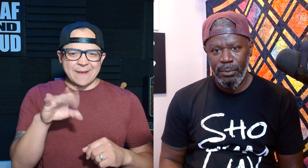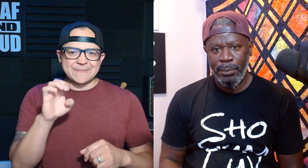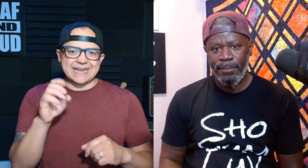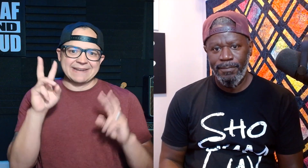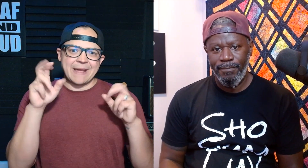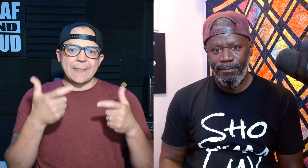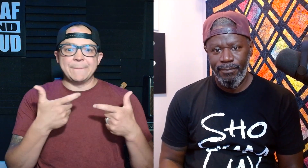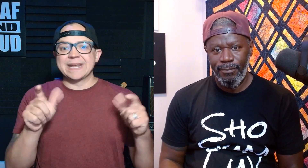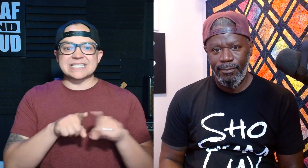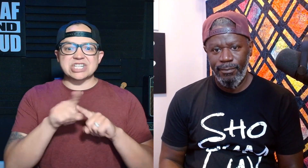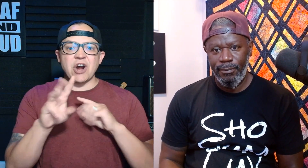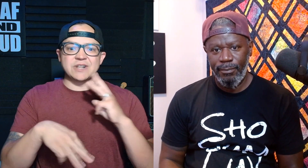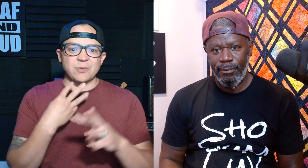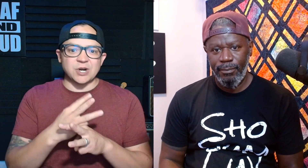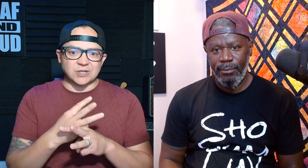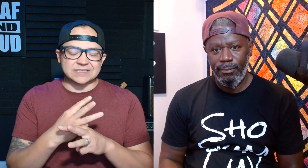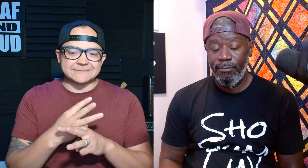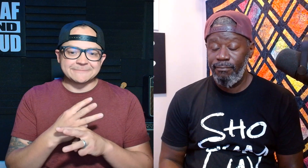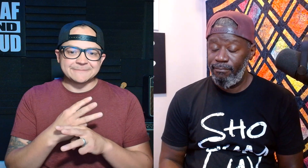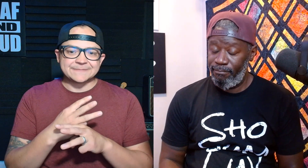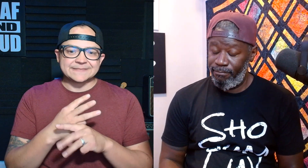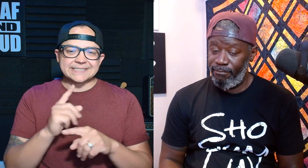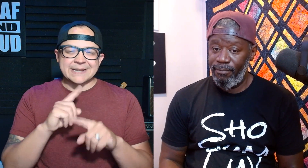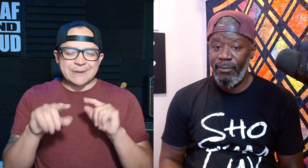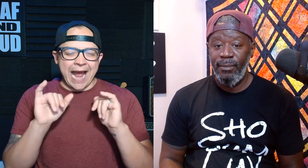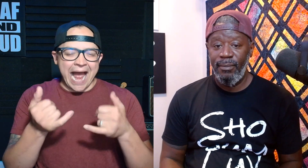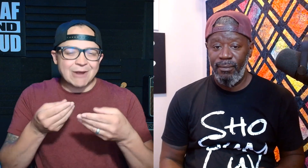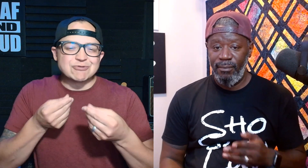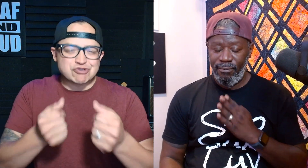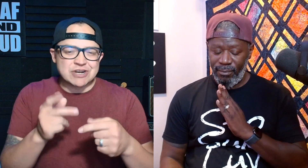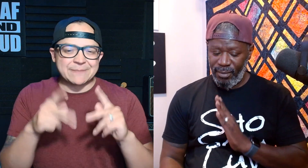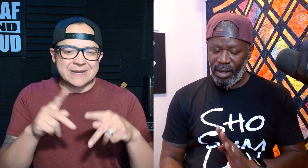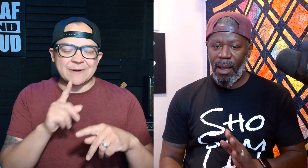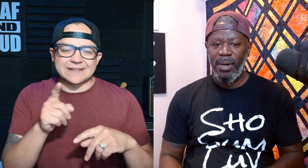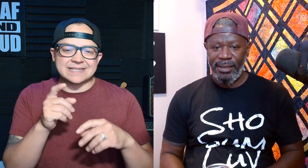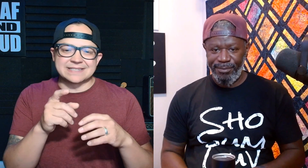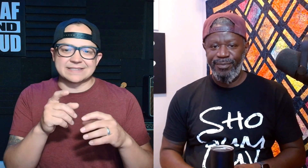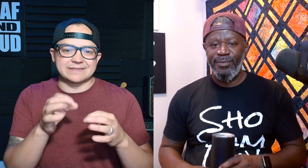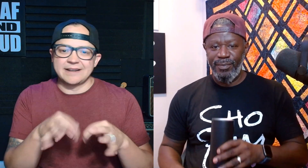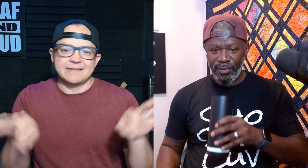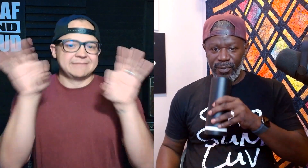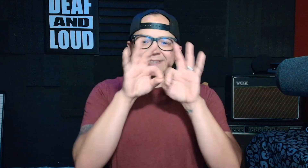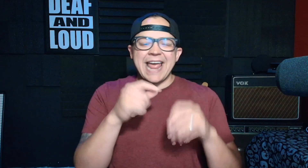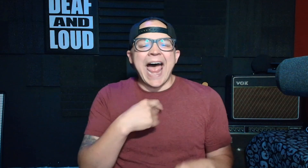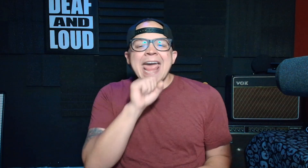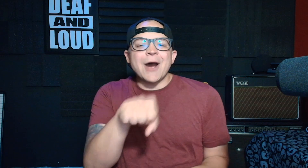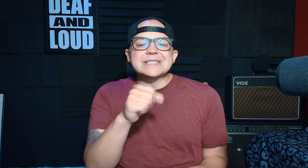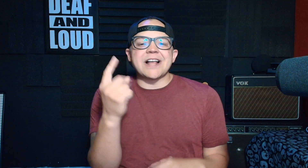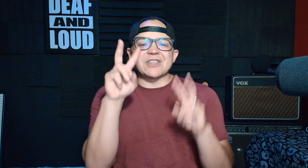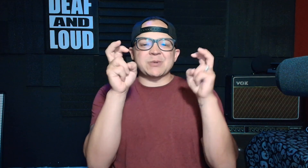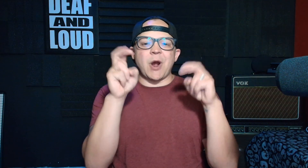you can be the biggest star in the world, but how you treat people is,